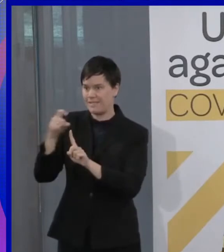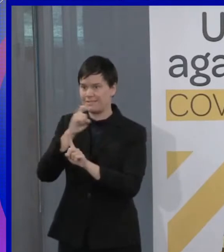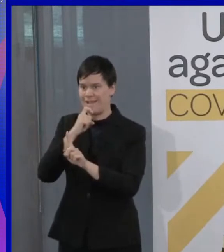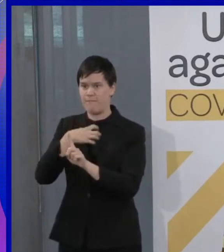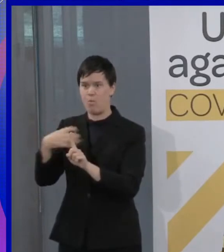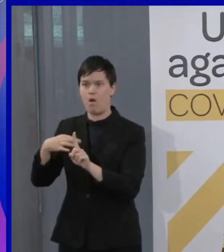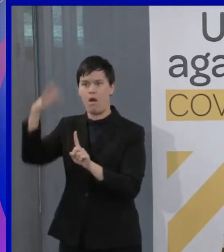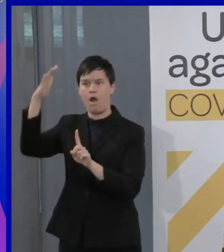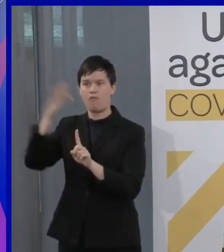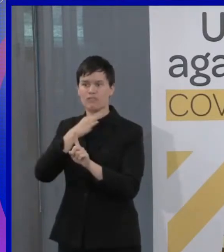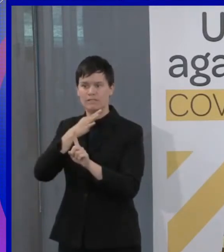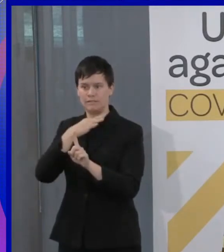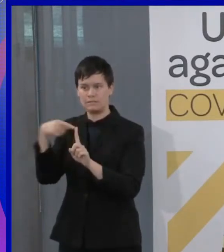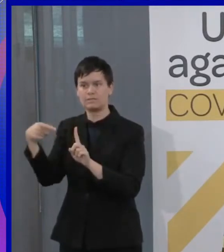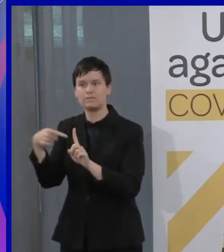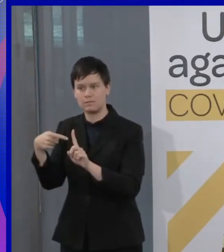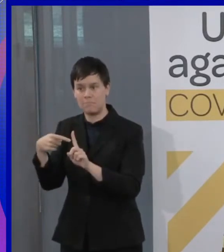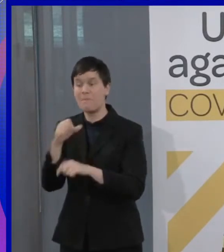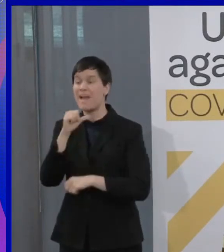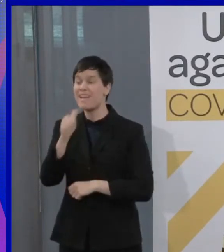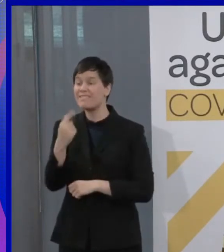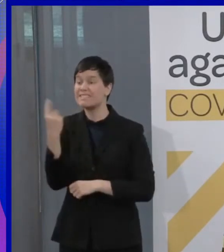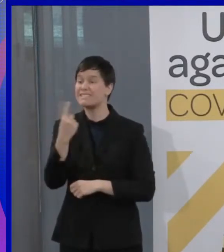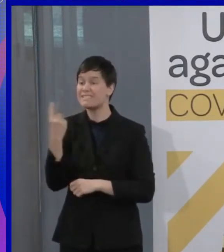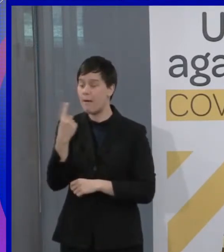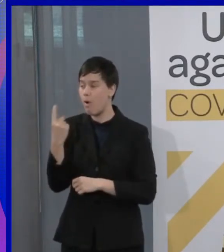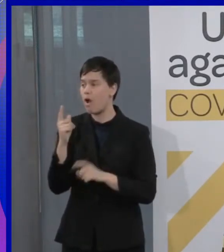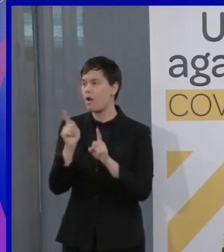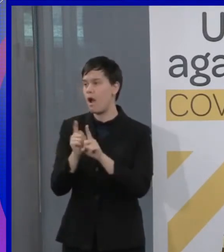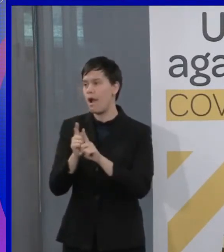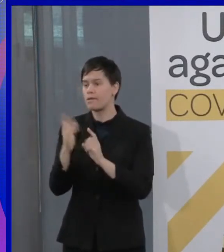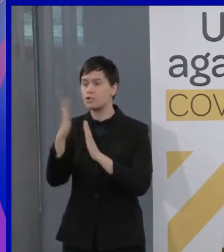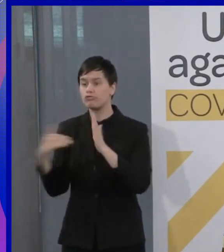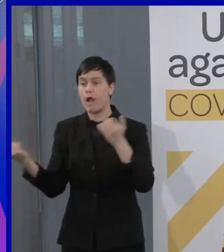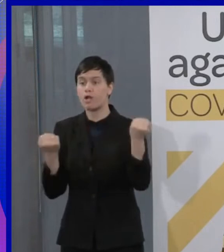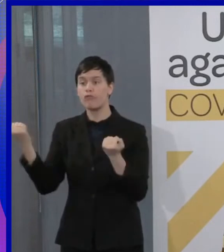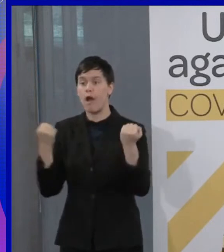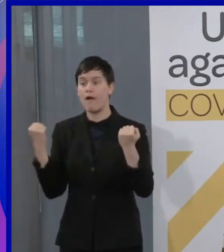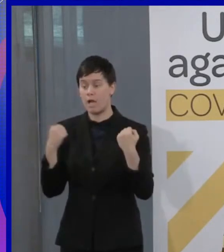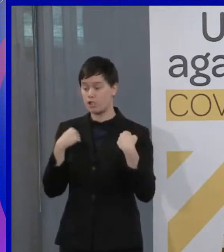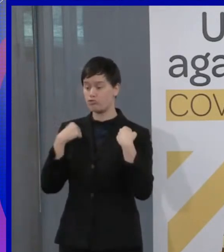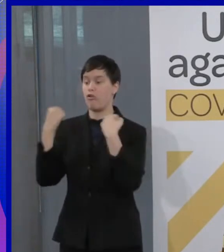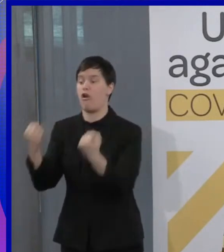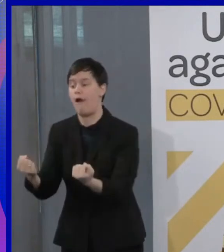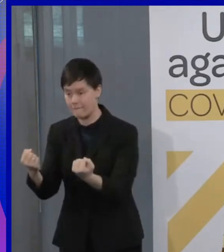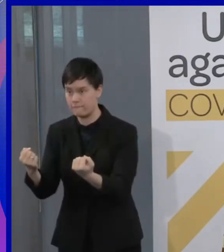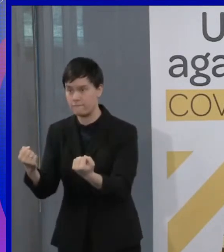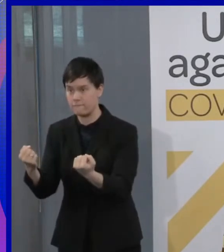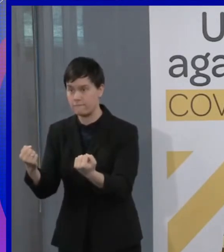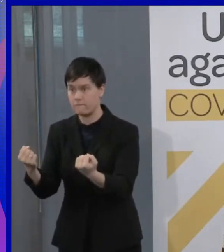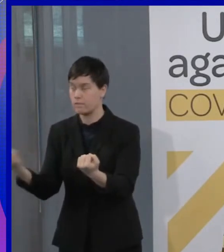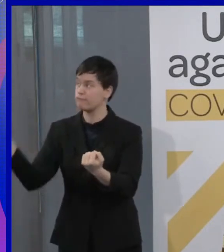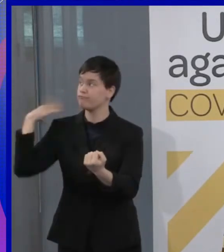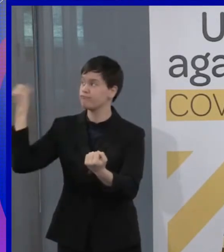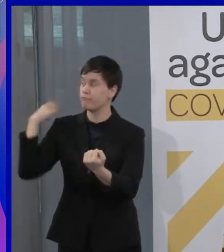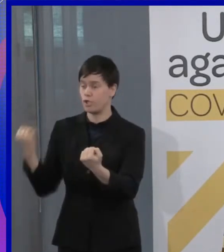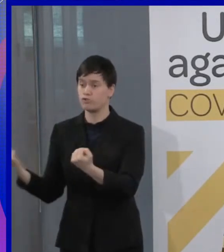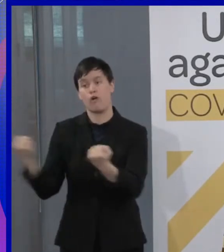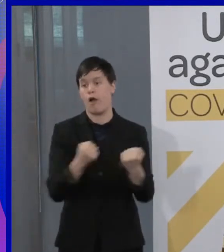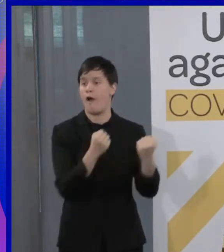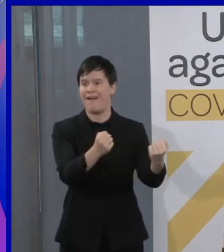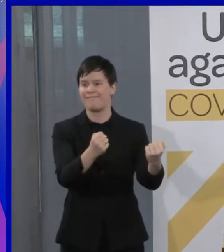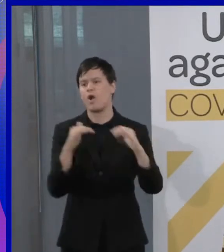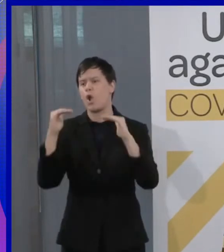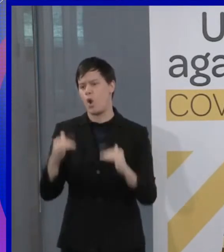more casual, who may have just been driving trucks in and then out and not had any contact. But I can check that. So for truck drivers, if they haven't received a negative